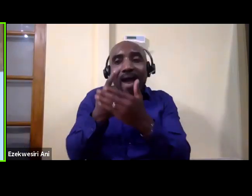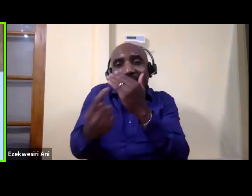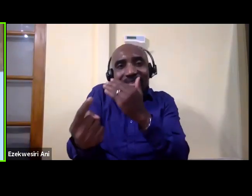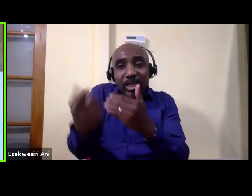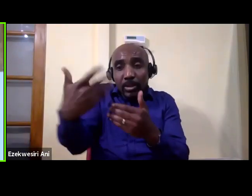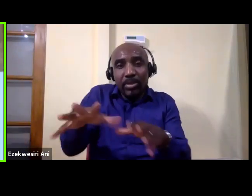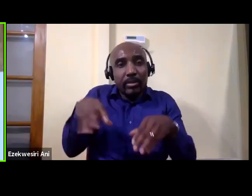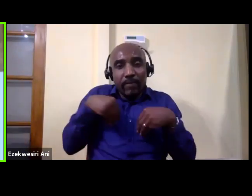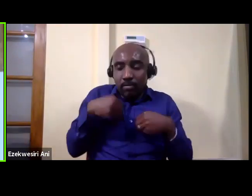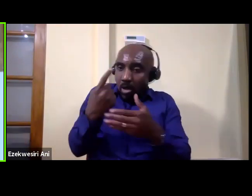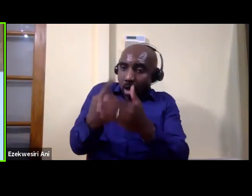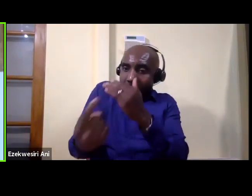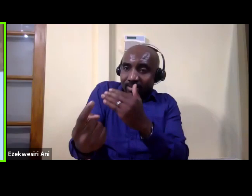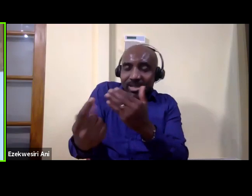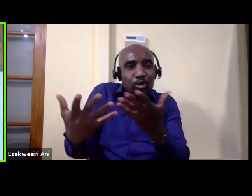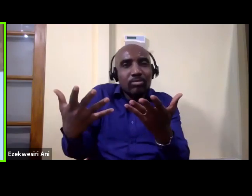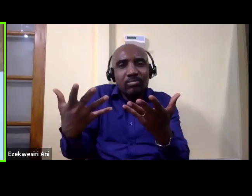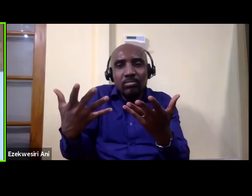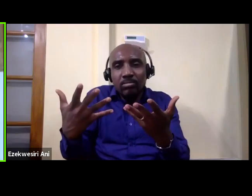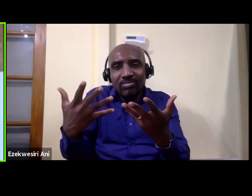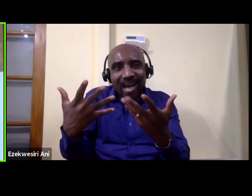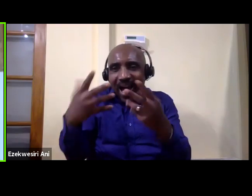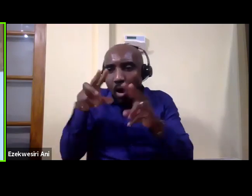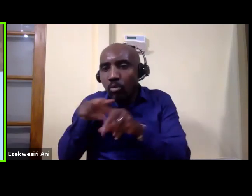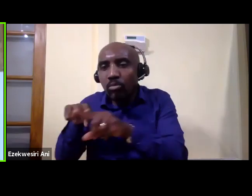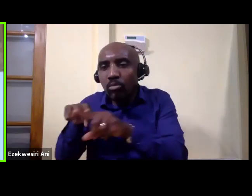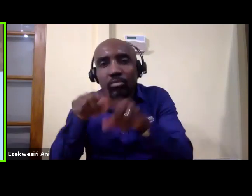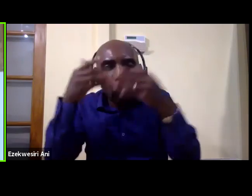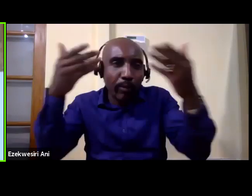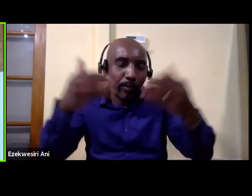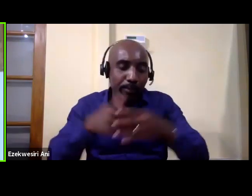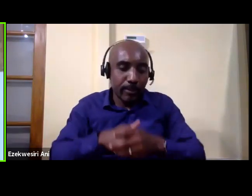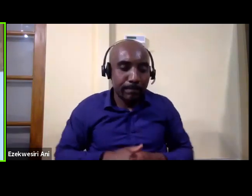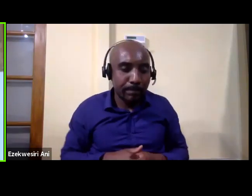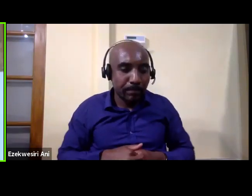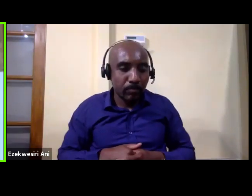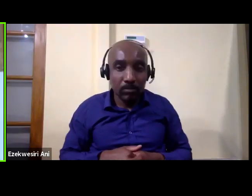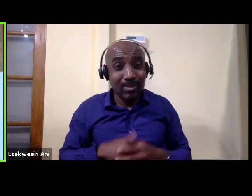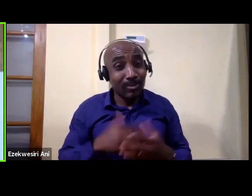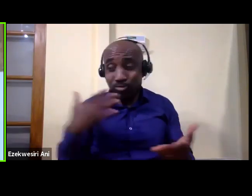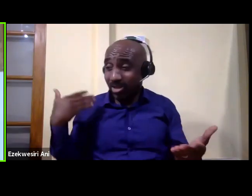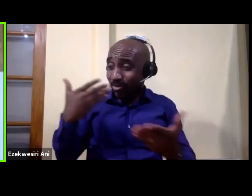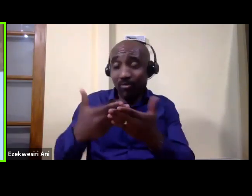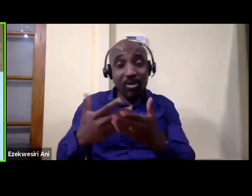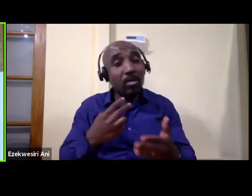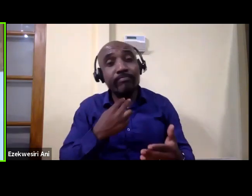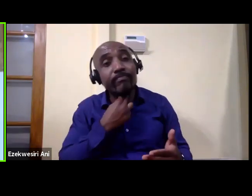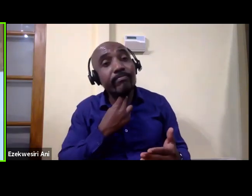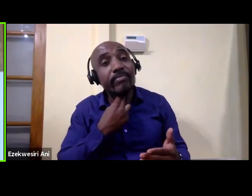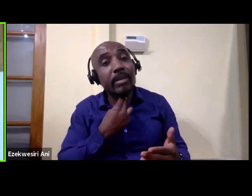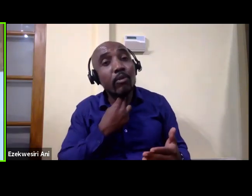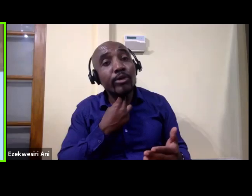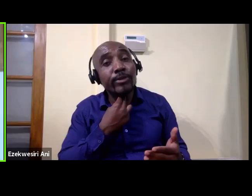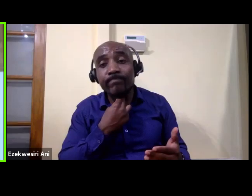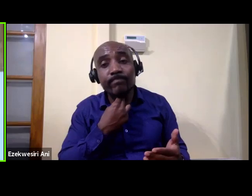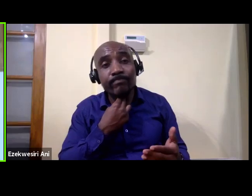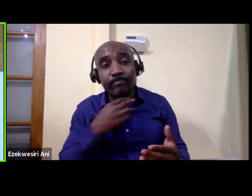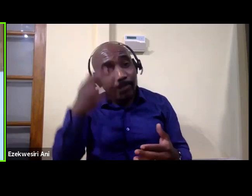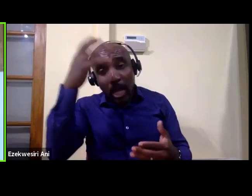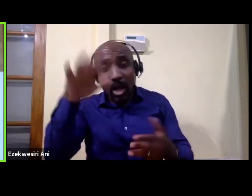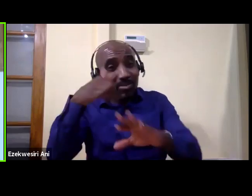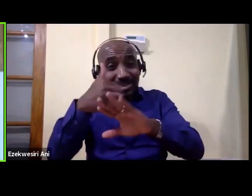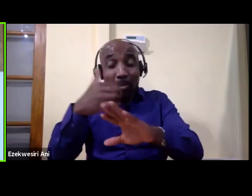infected and through isolating their contacts. So it's very disappointing that those things are not yet in place. And I think we need to push the